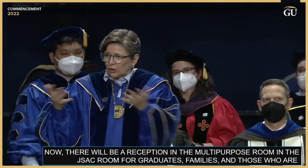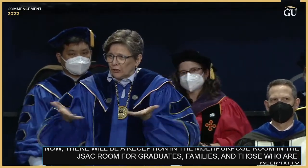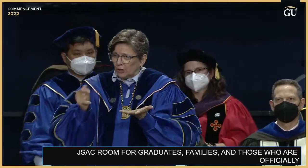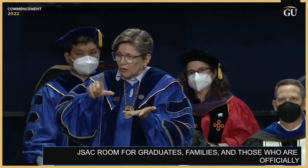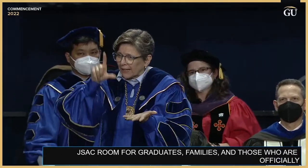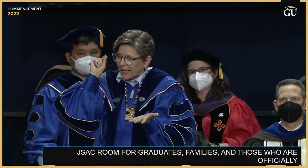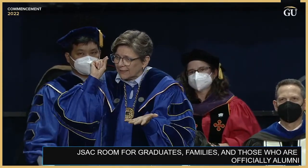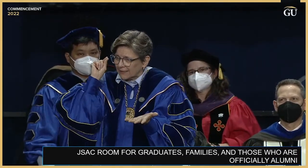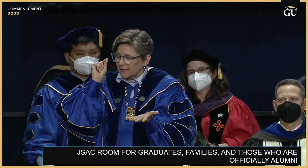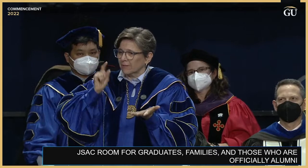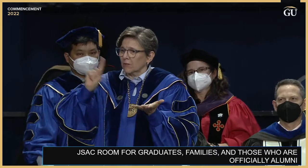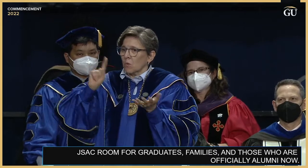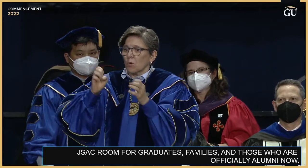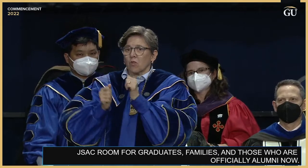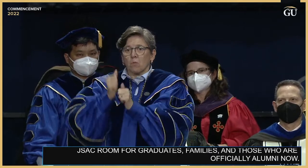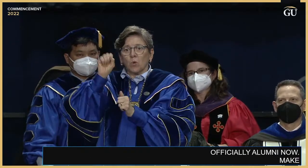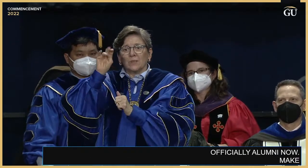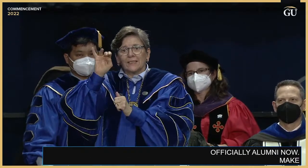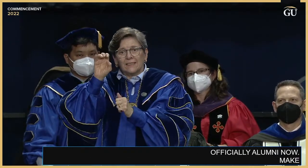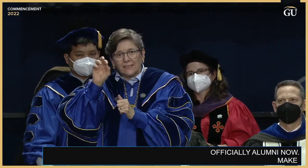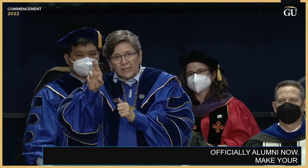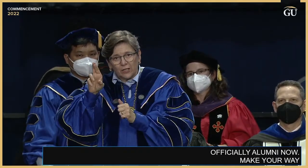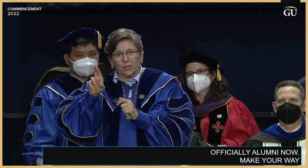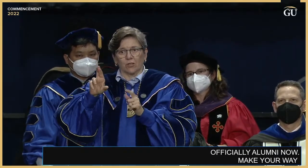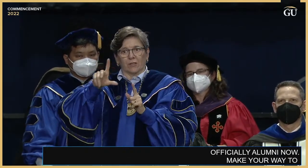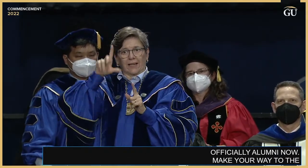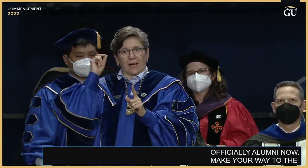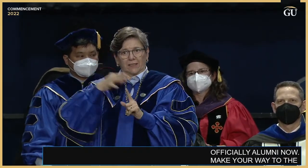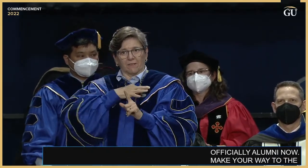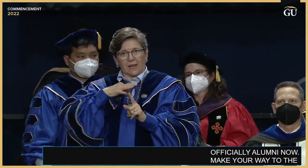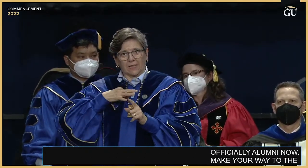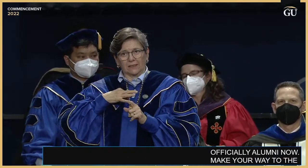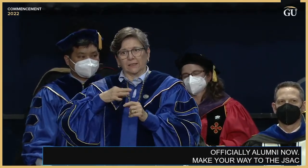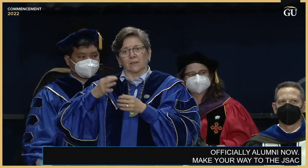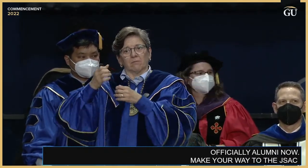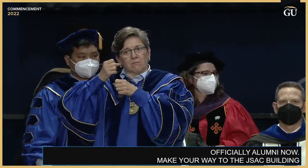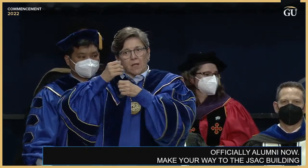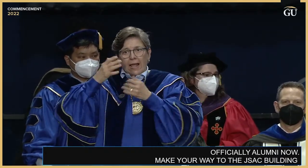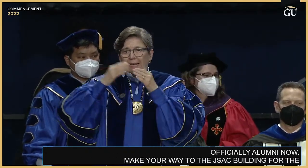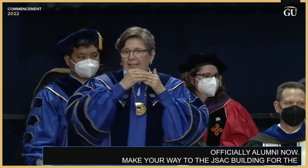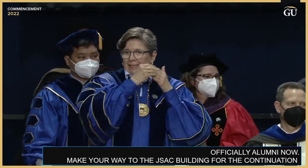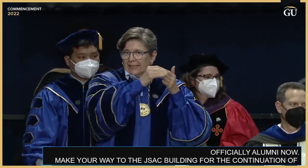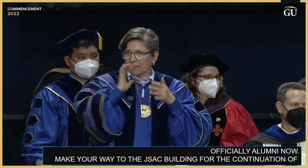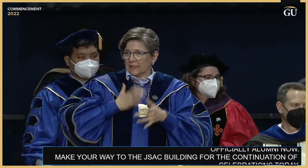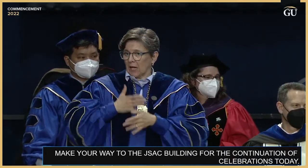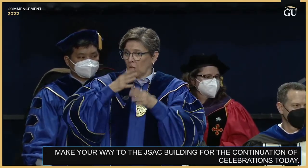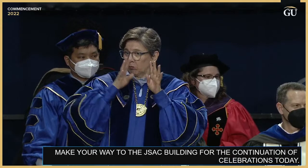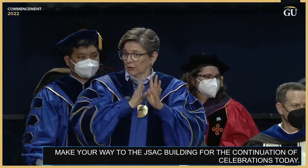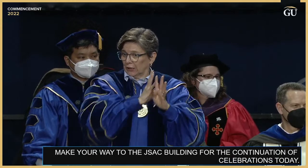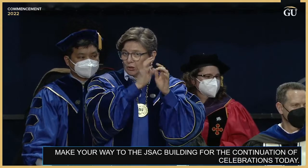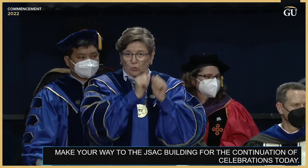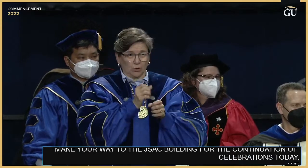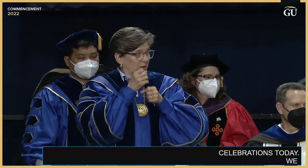We do have a tradition here at Gallaudet where the most senior Gallaudet faculty member leads the